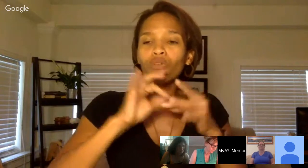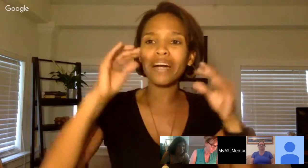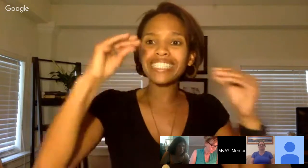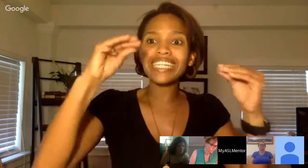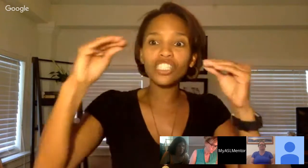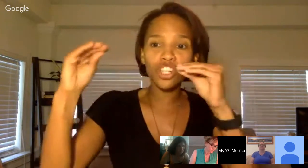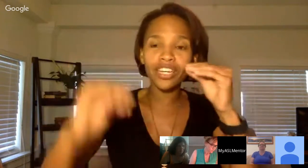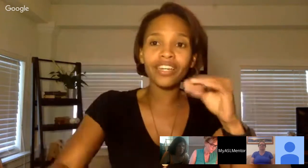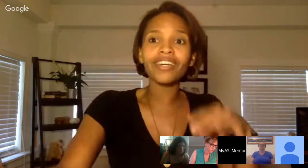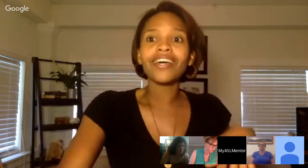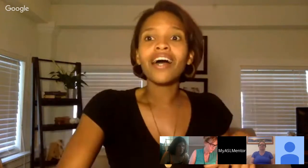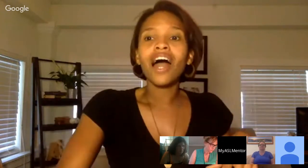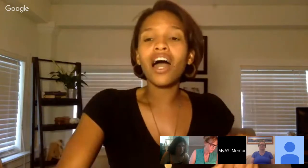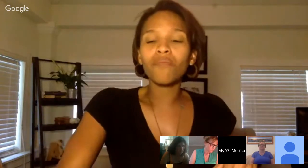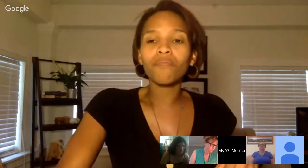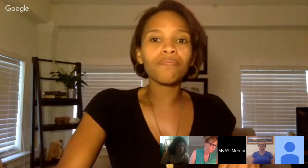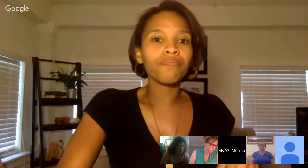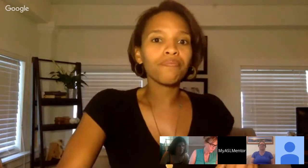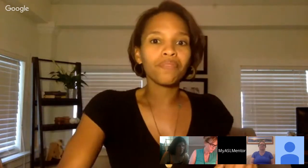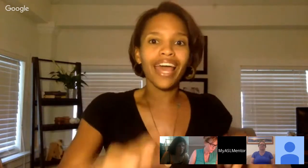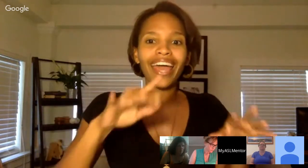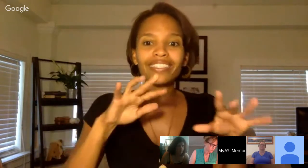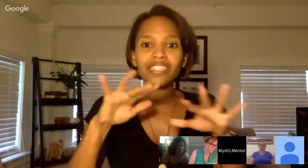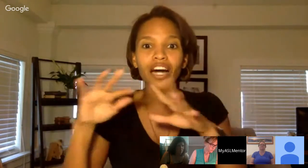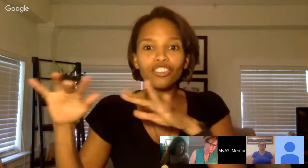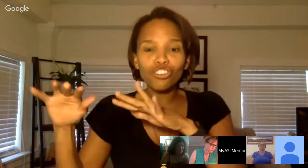talk about my teaching